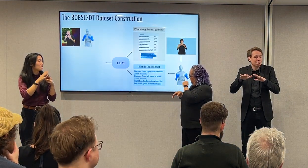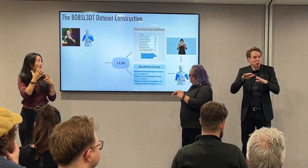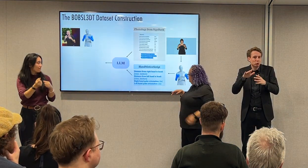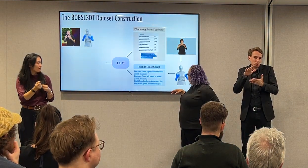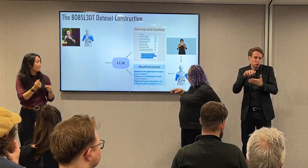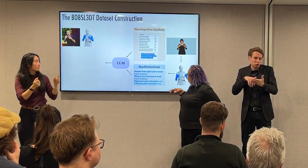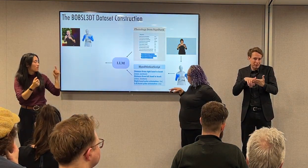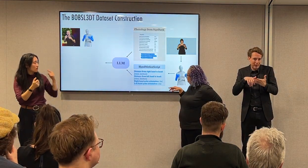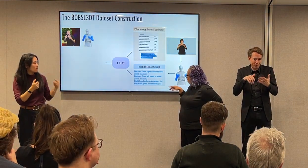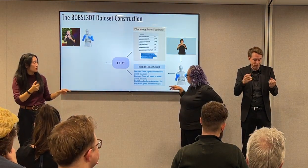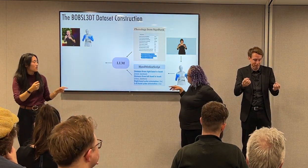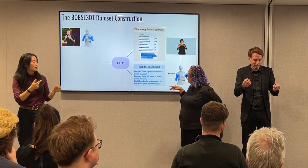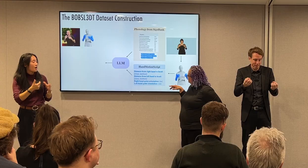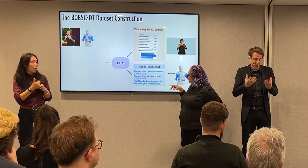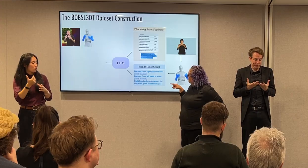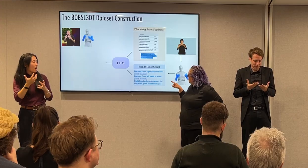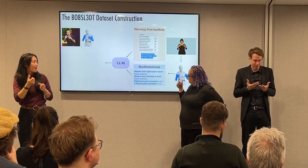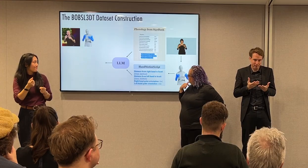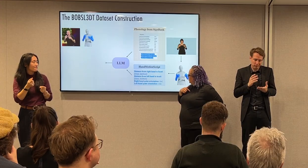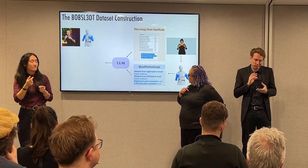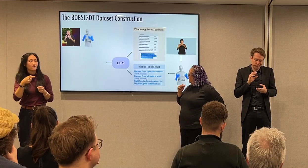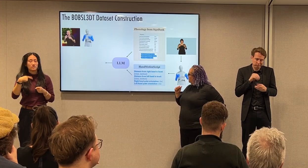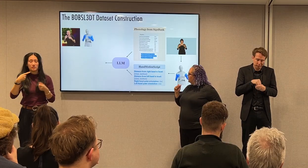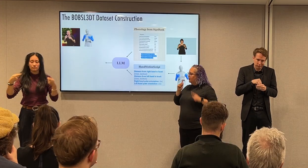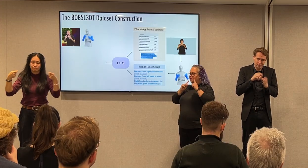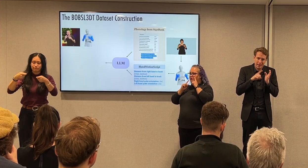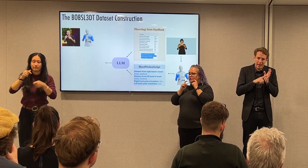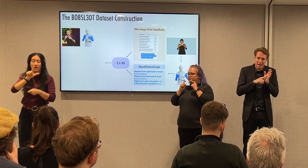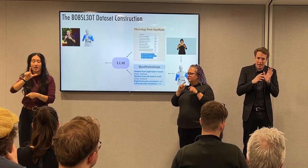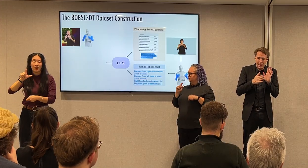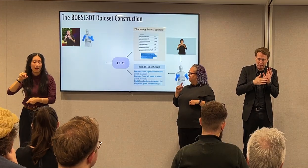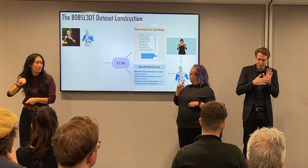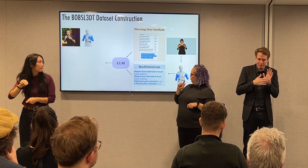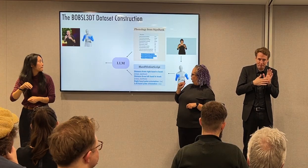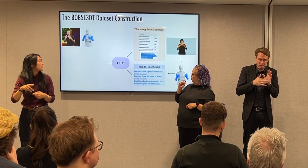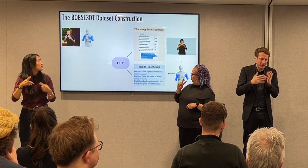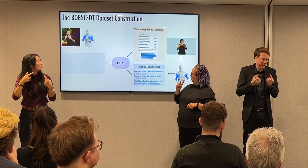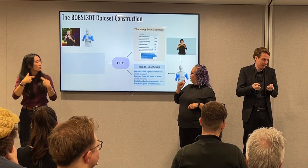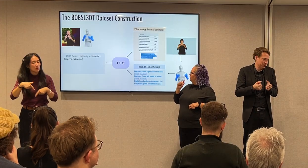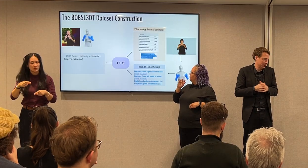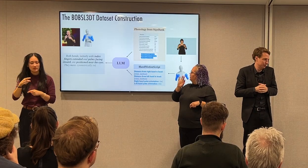feed them to an LLM, in our case, Gemini 2.5.